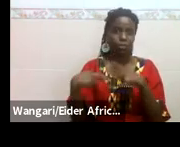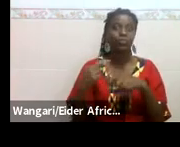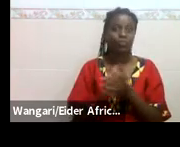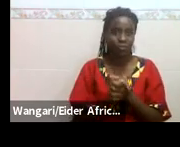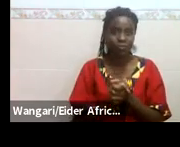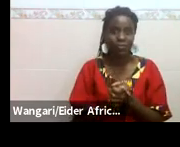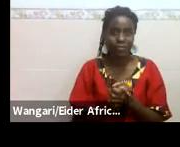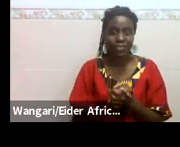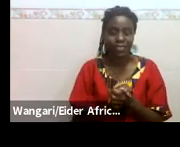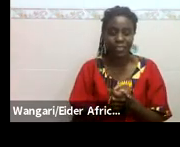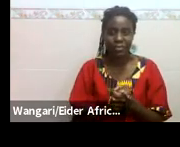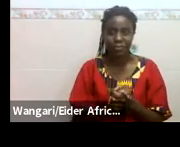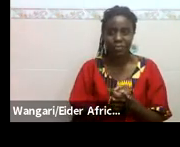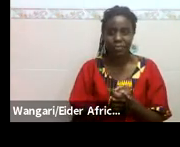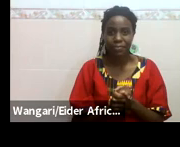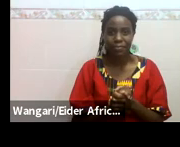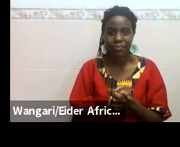Domelitza, welcome.